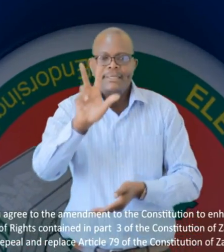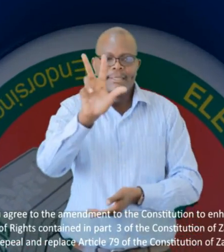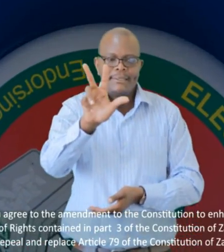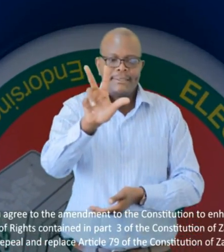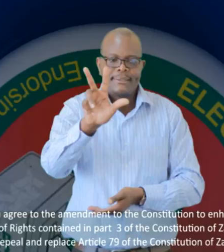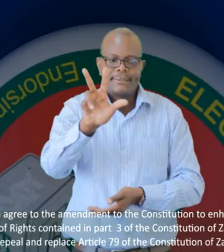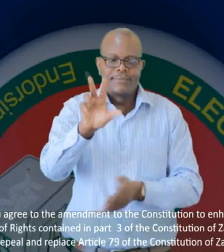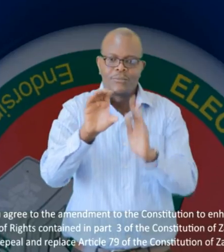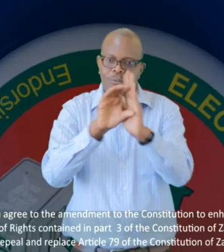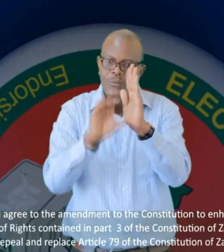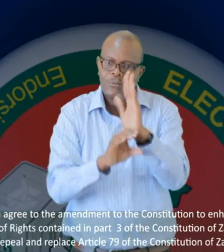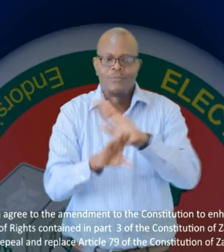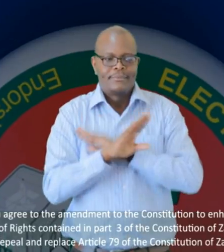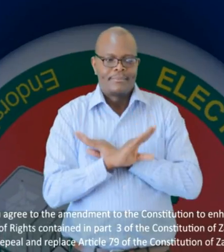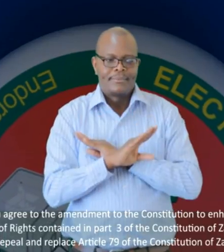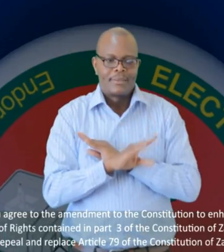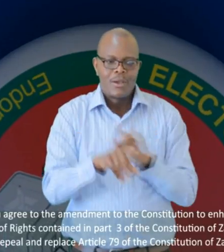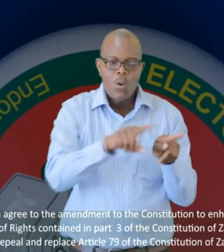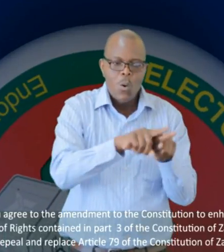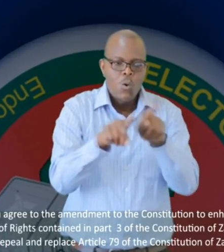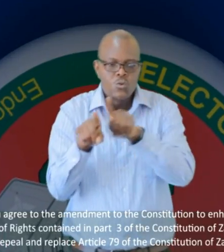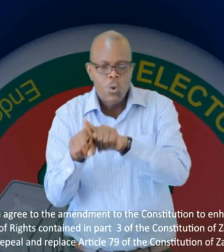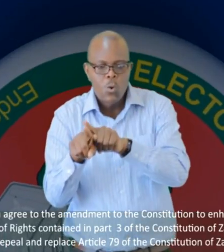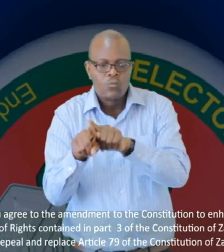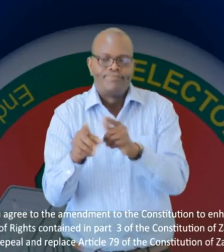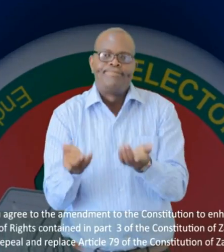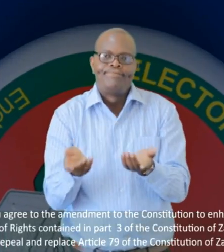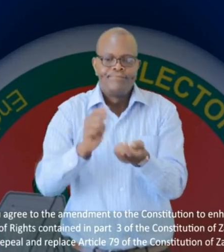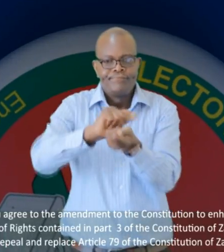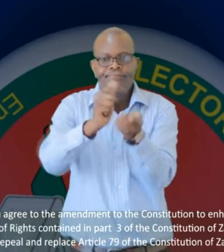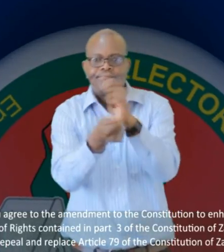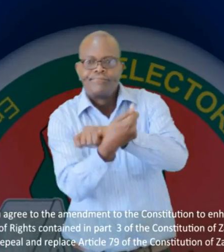repeal and replace Article 79 of the Constitution of Zambia?